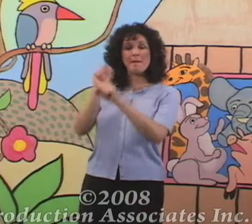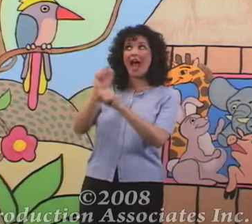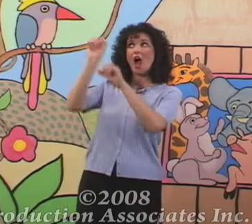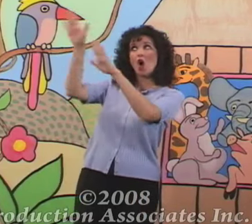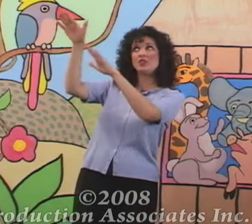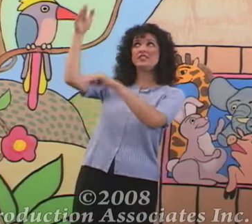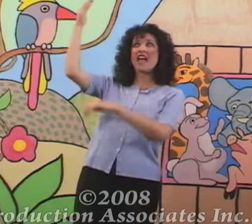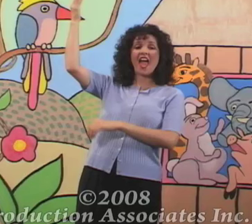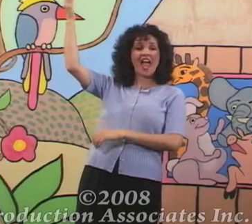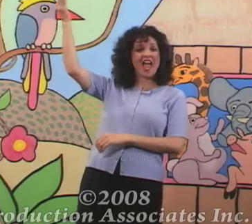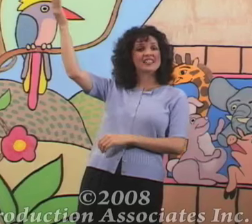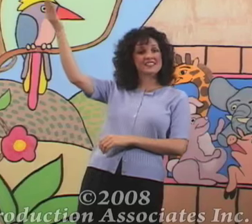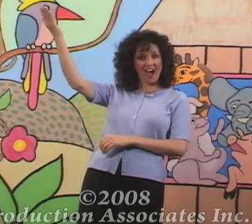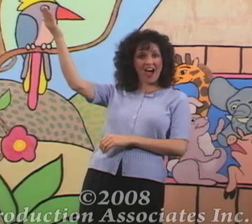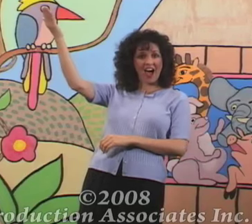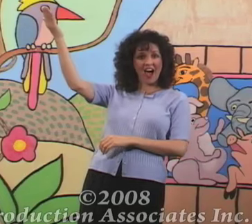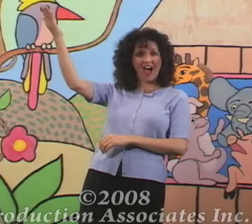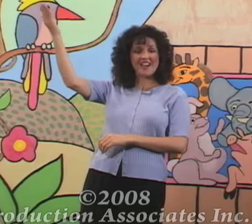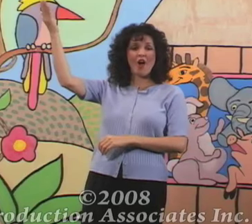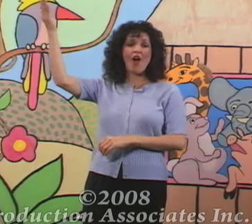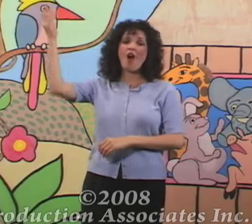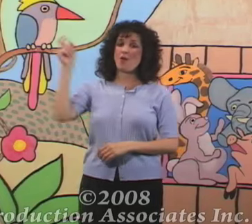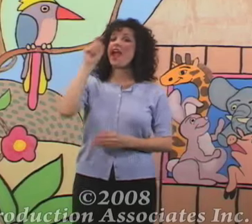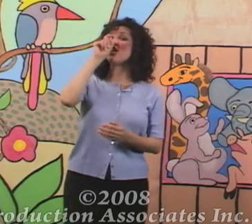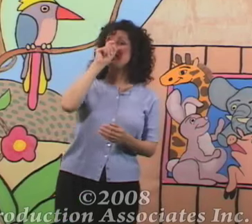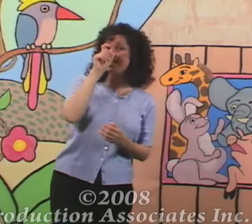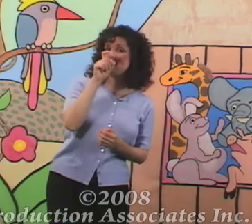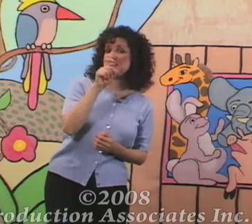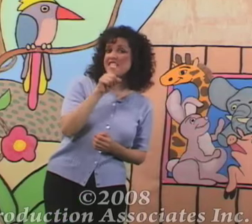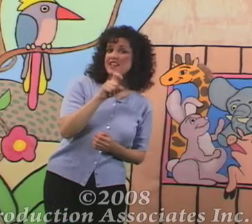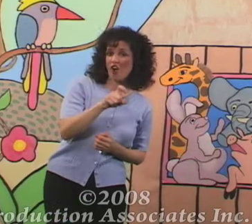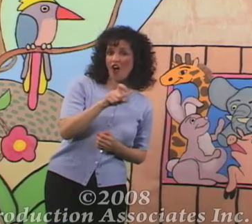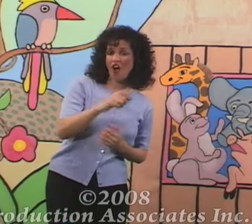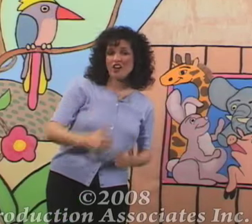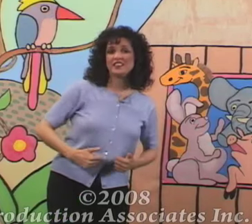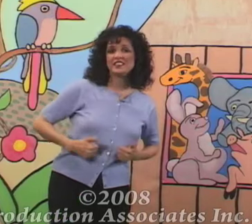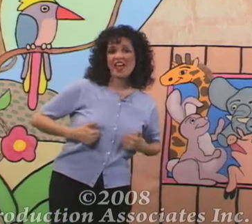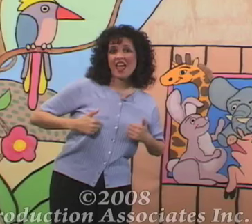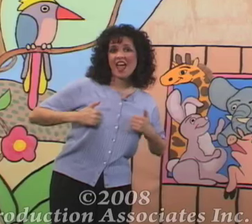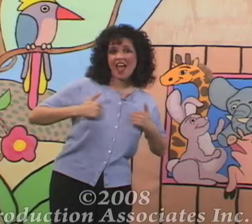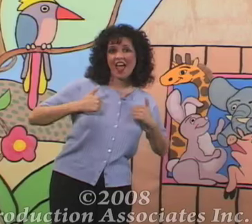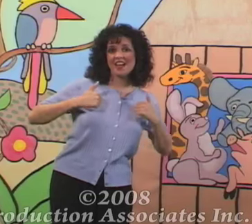Mountains high are where eagles nest.